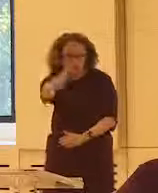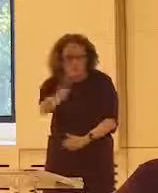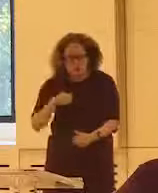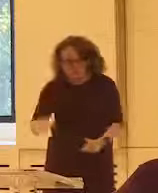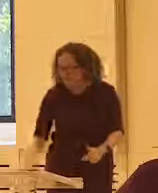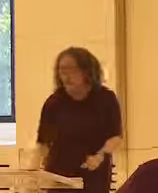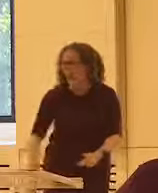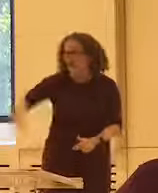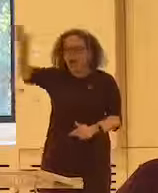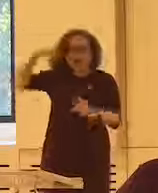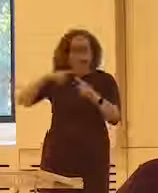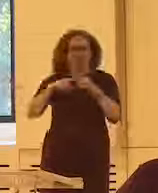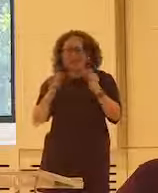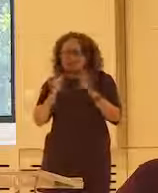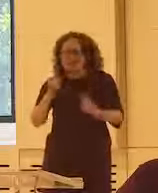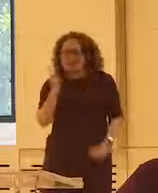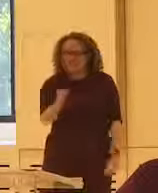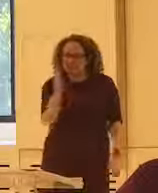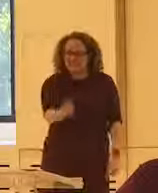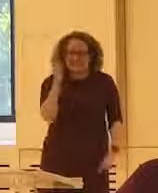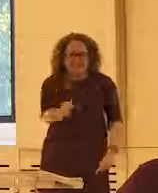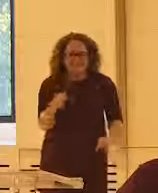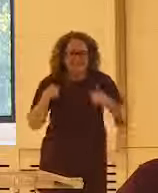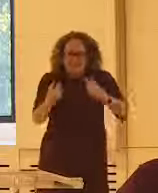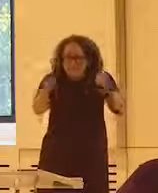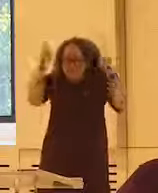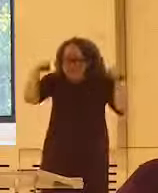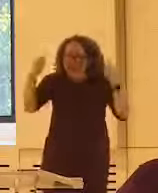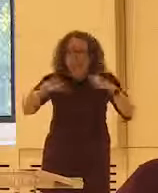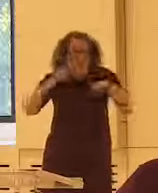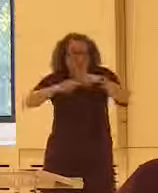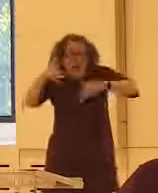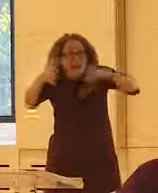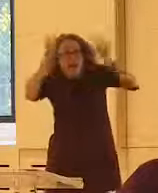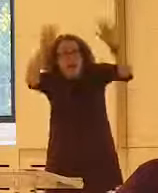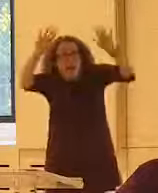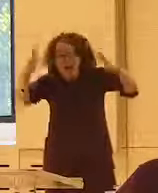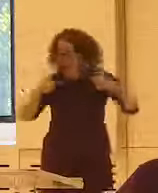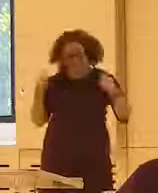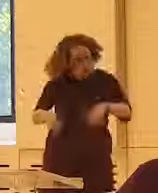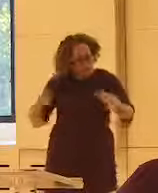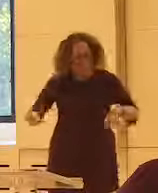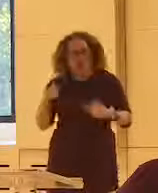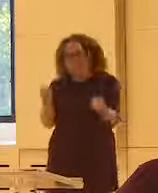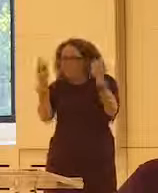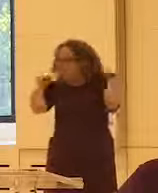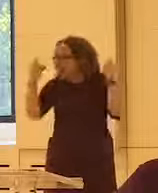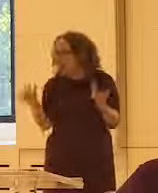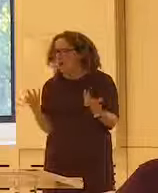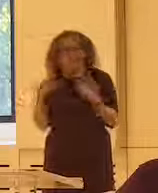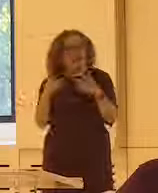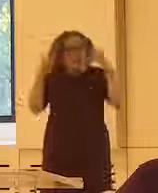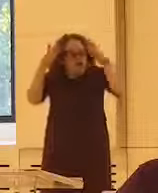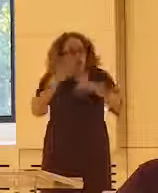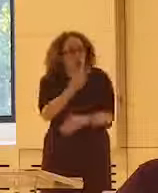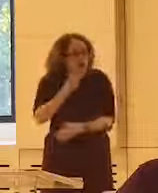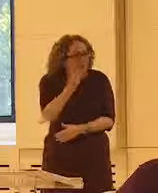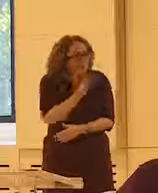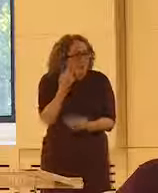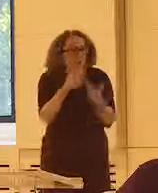out there have difficult experiences at school, teachers telling you off, not actually understanding it, being unallowed to